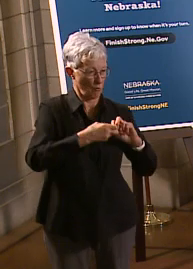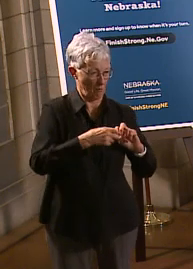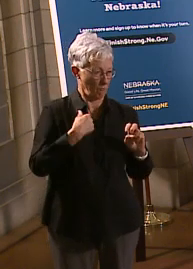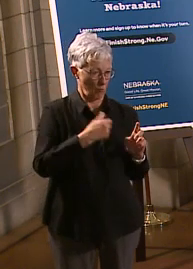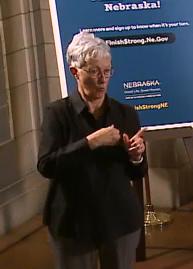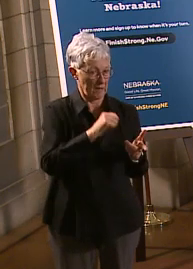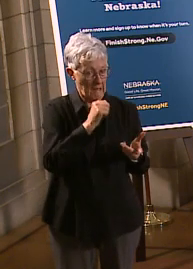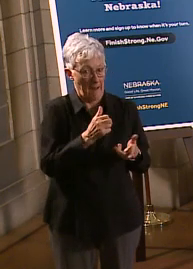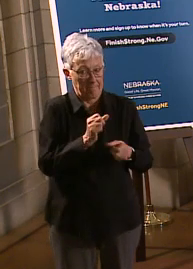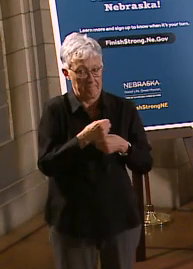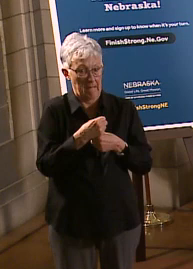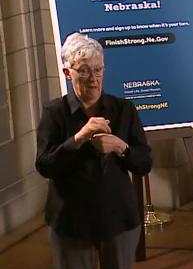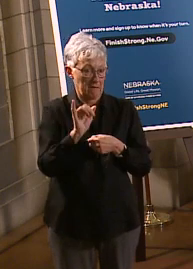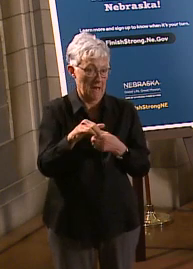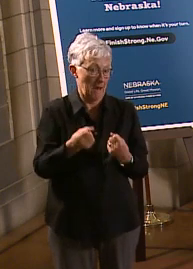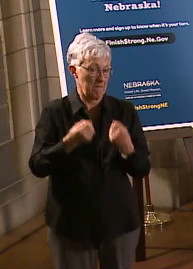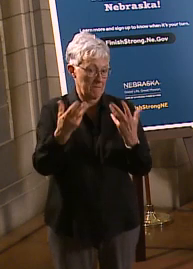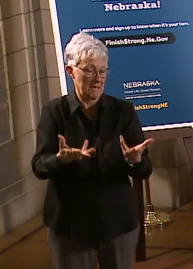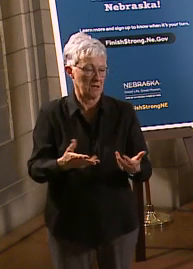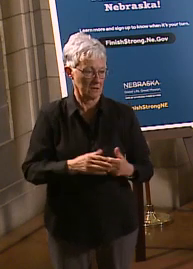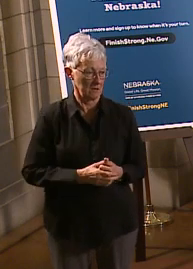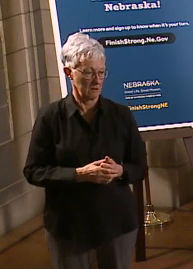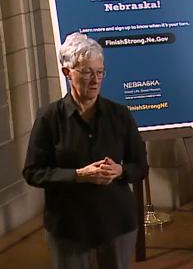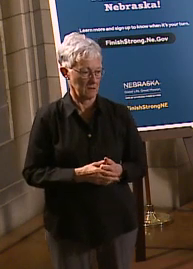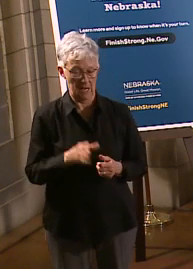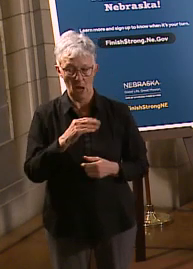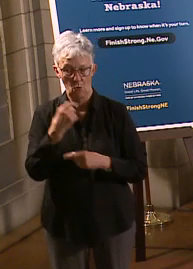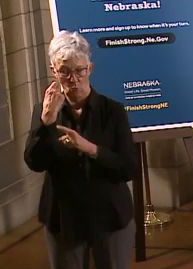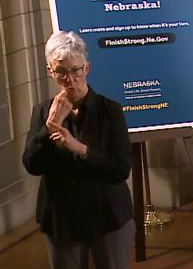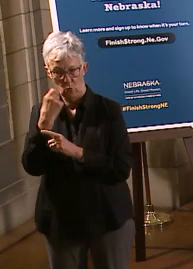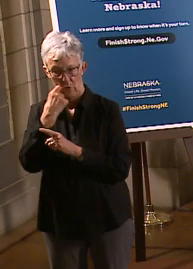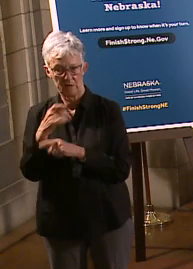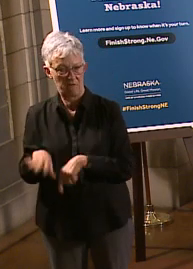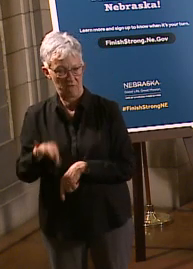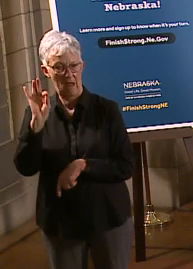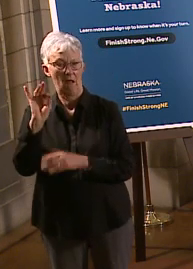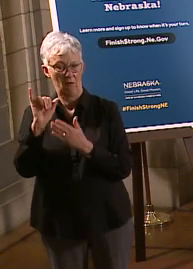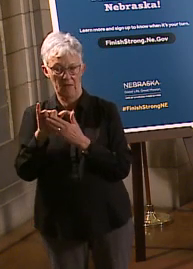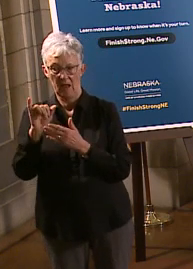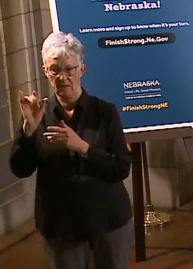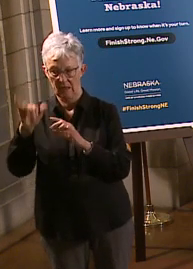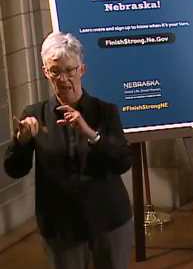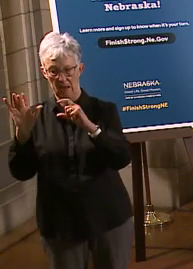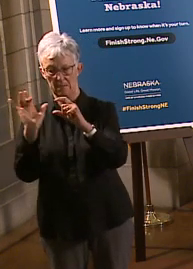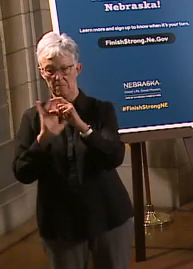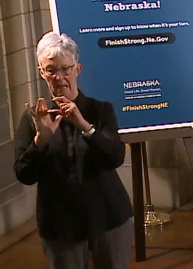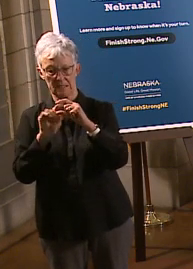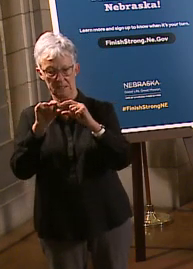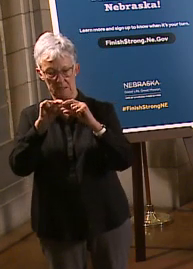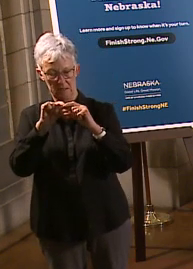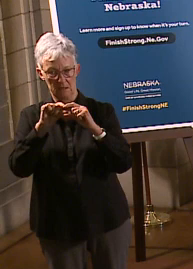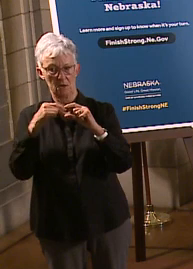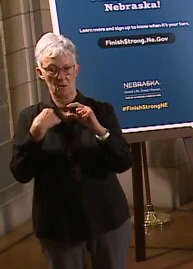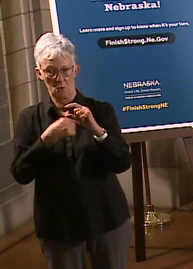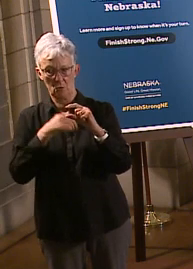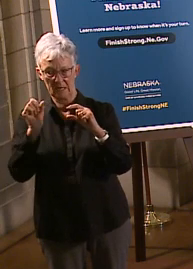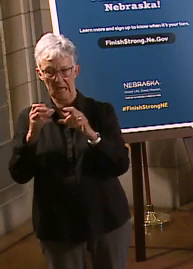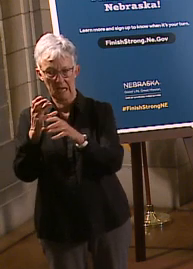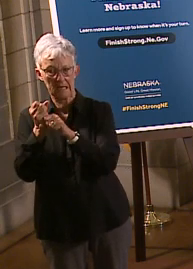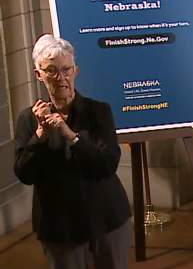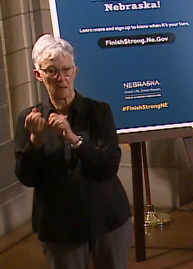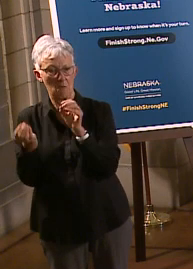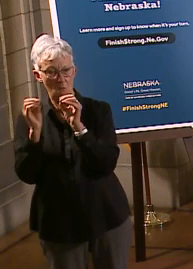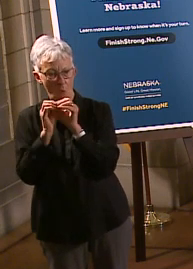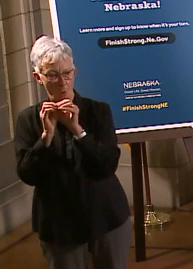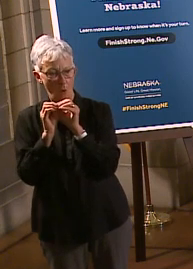understood recently with the vaccine shortage. And so where that goes long-term, again, is something we're in very collaborative discussions with the